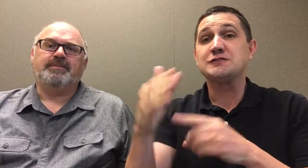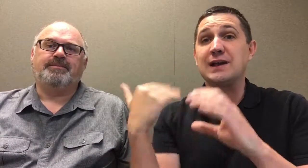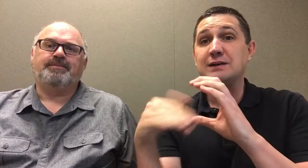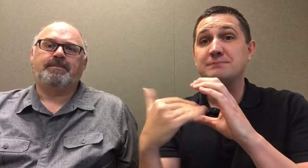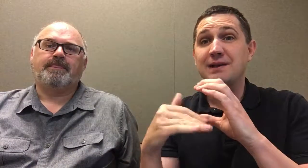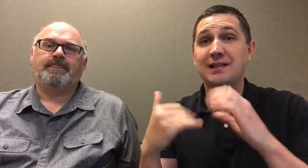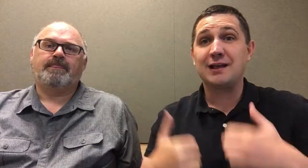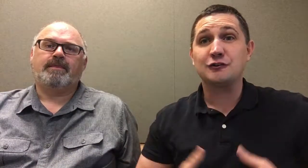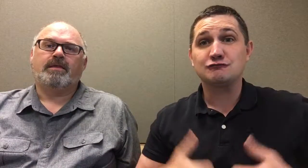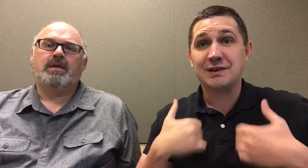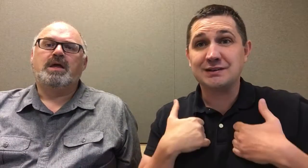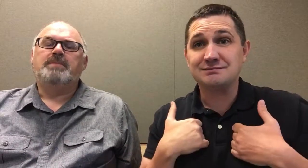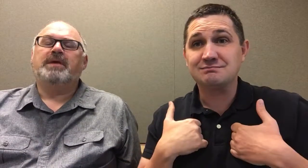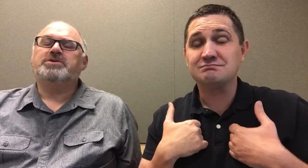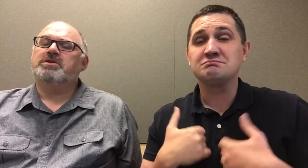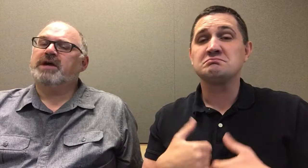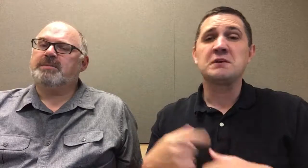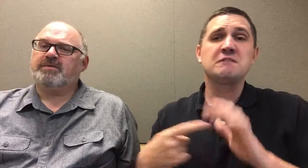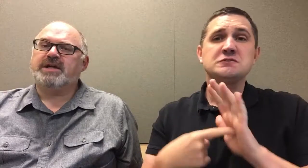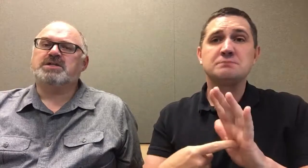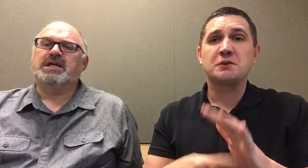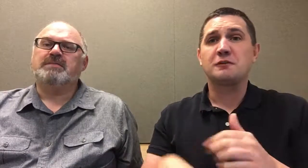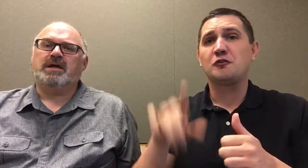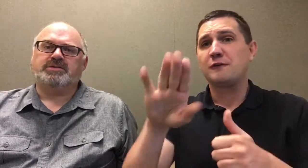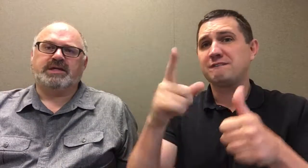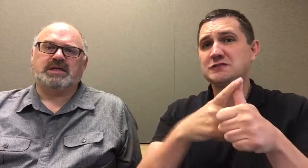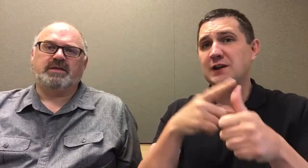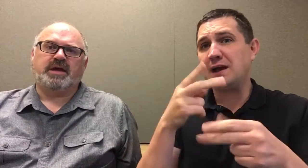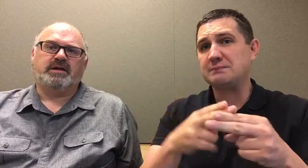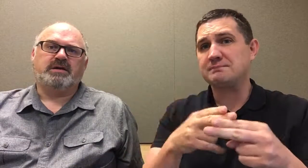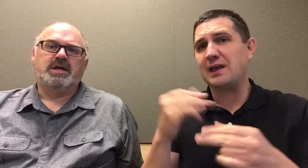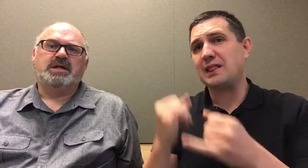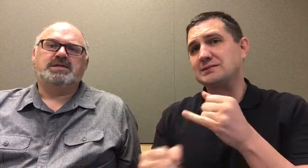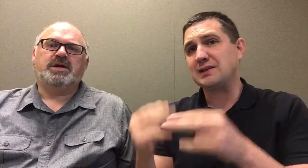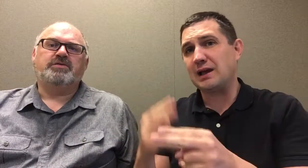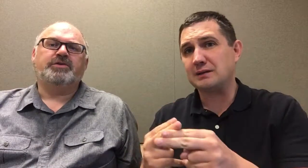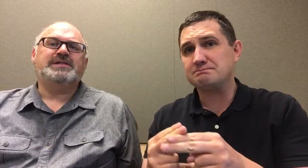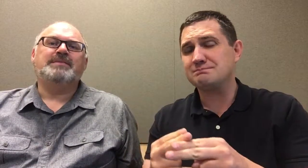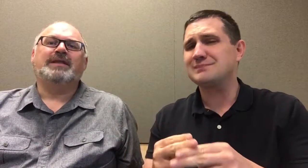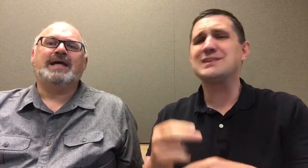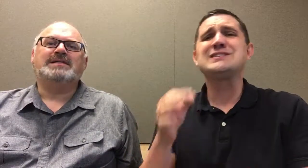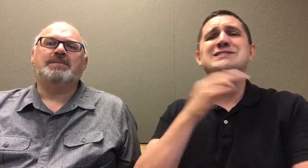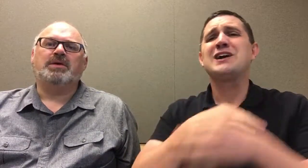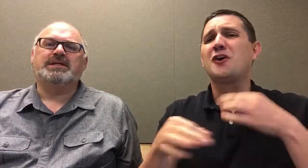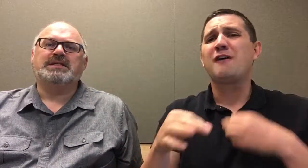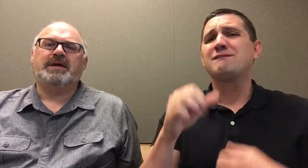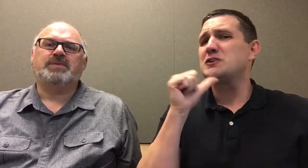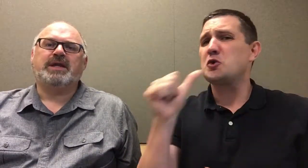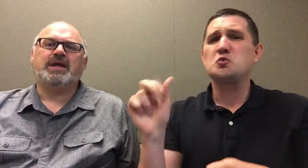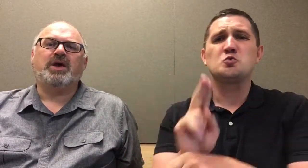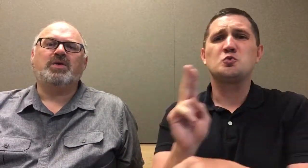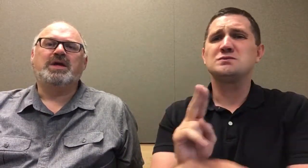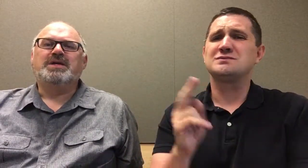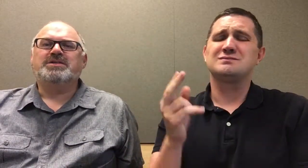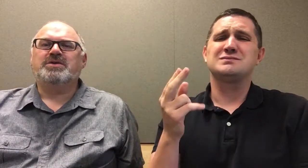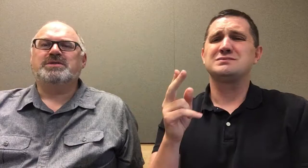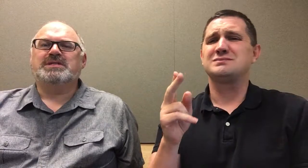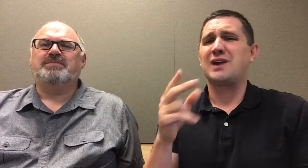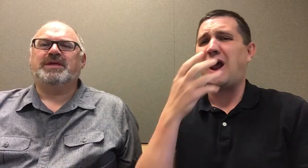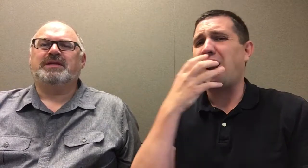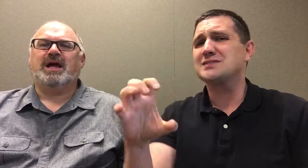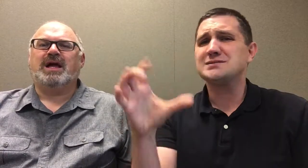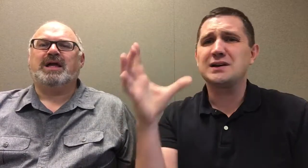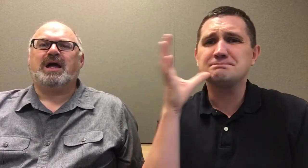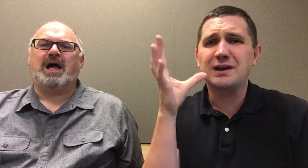resume. Make sure you've got a professional email address on there. So first name and last name only is the best way to go. Don't